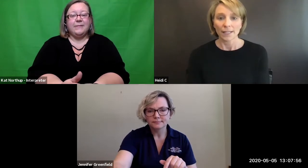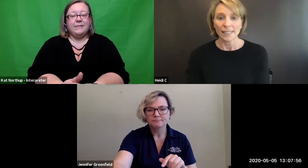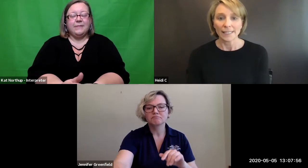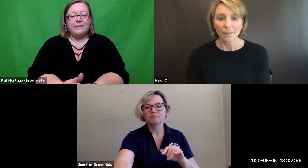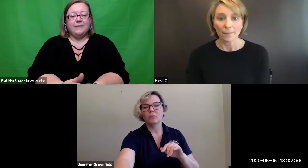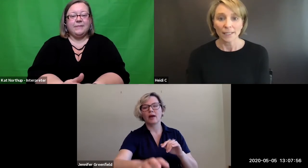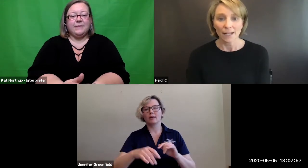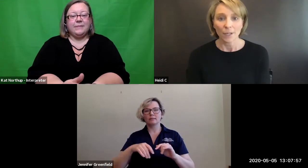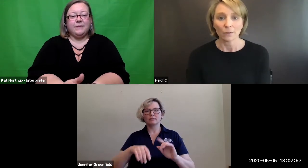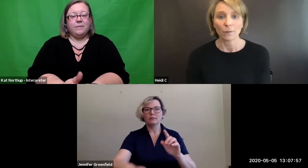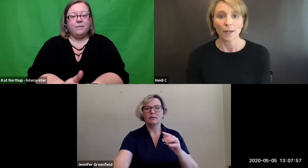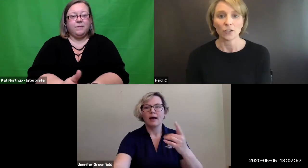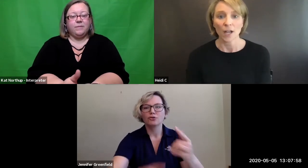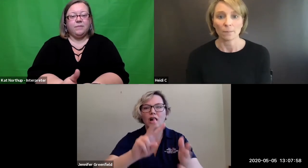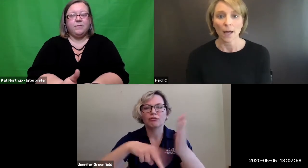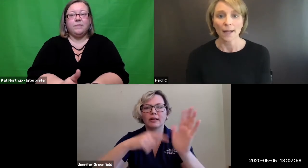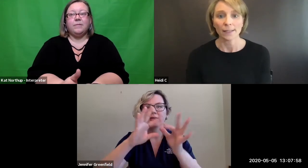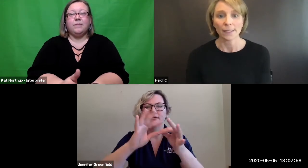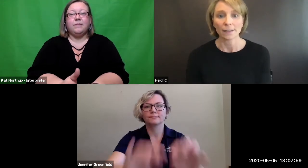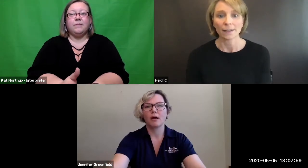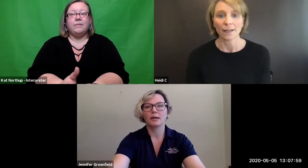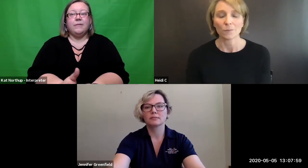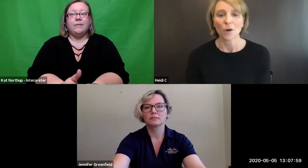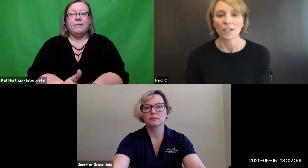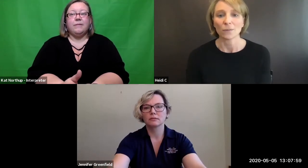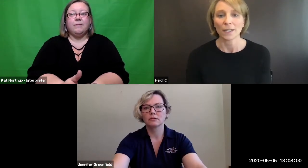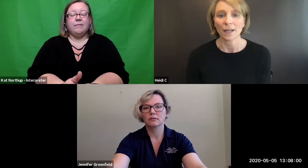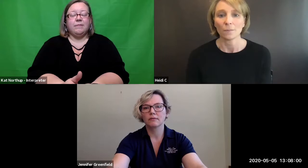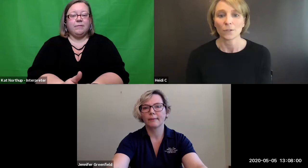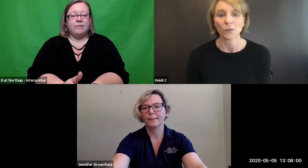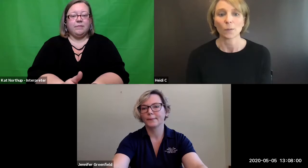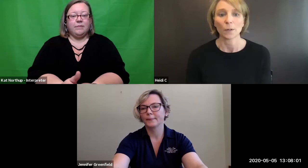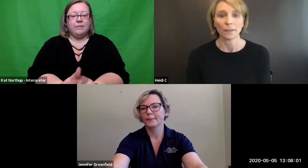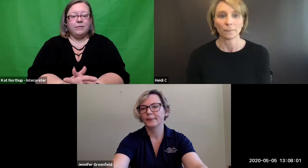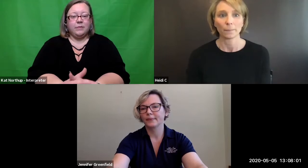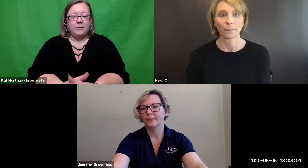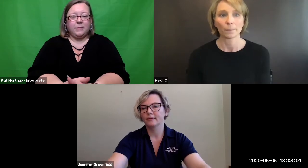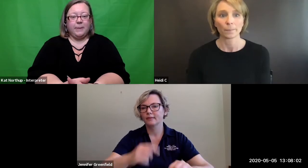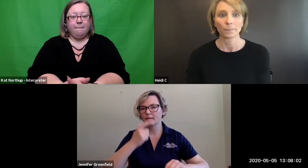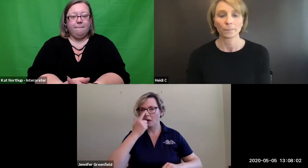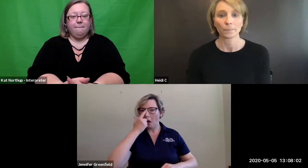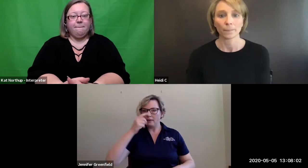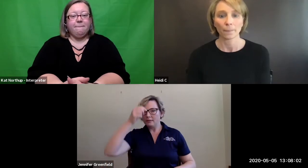I see some comments coming through on the chat box. And I'm trying to read them. Just one moment.